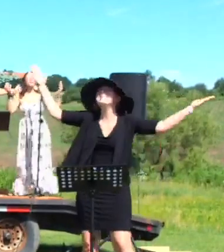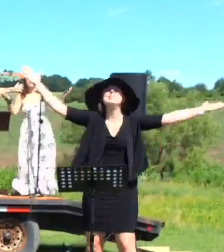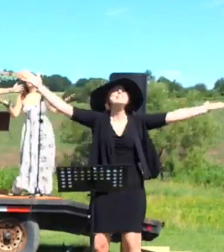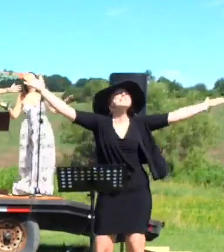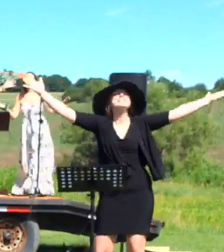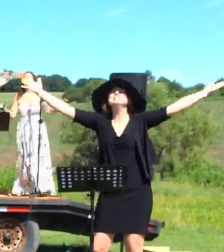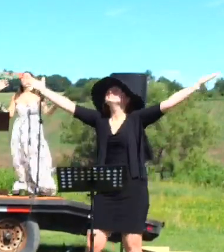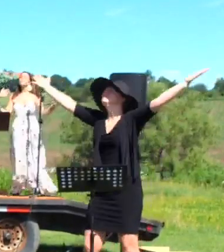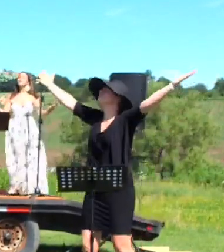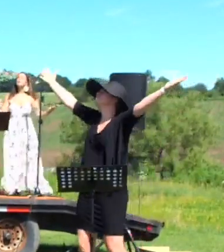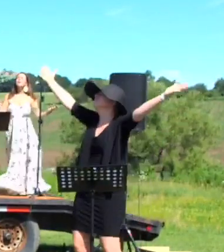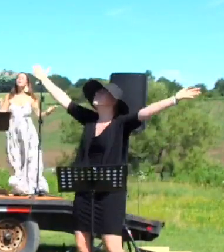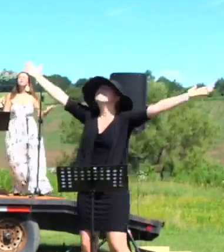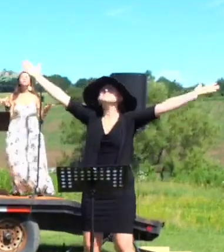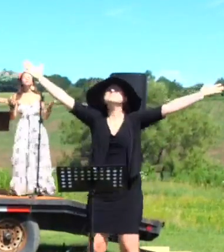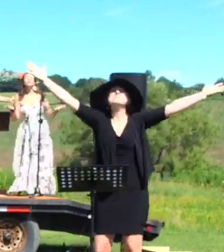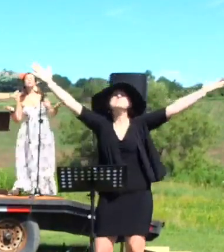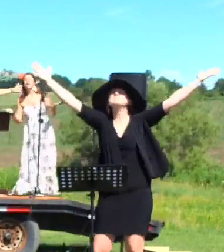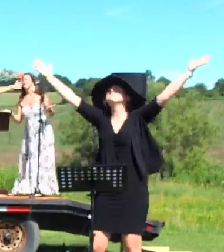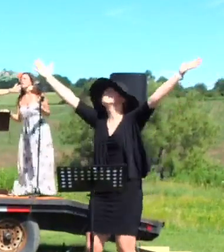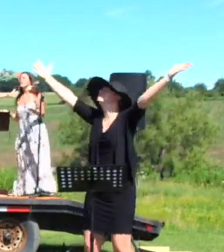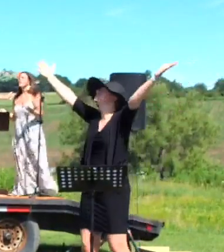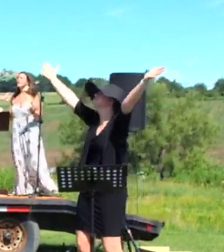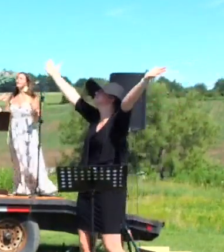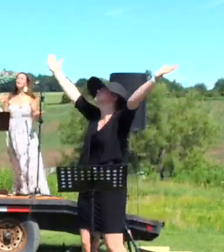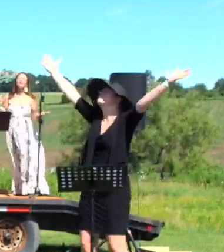overcome by your presence,